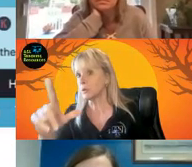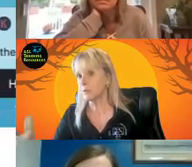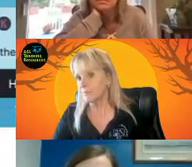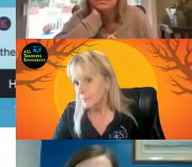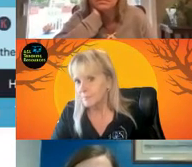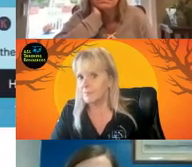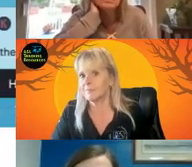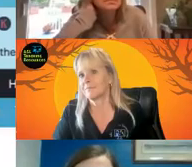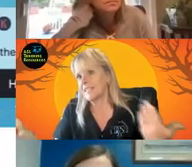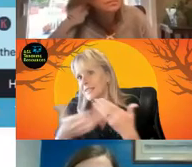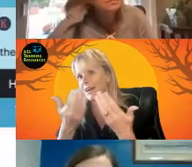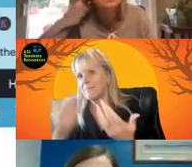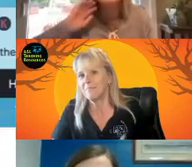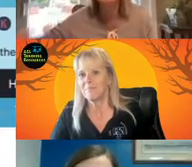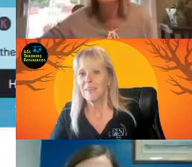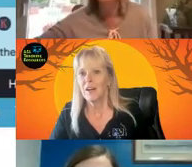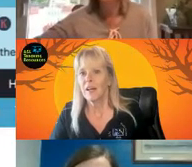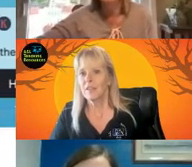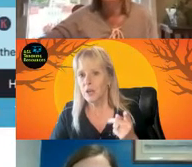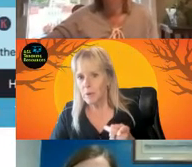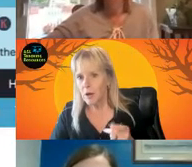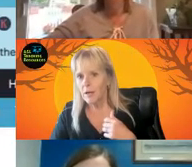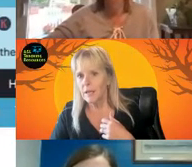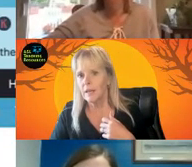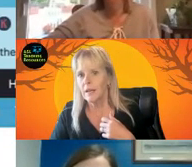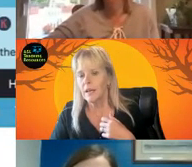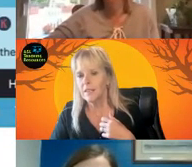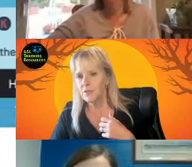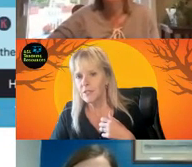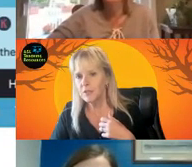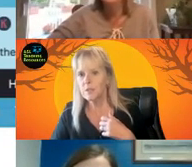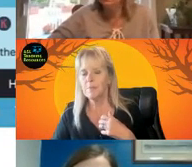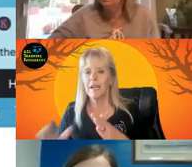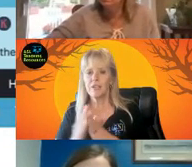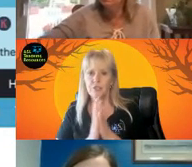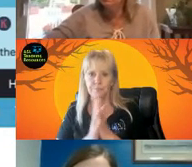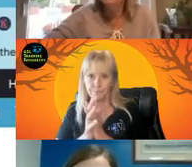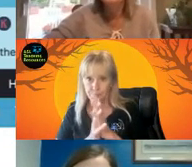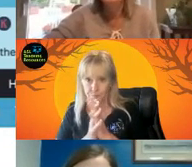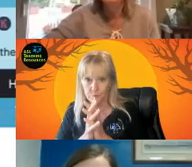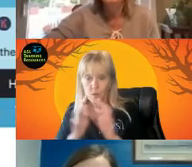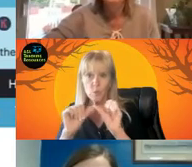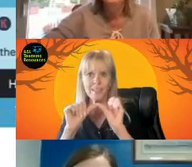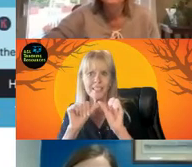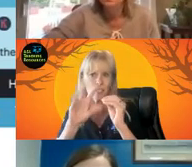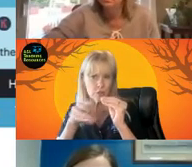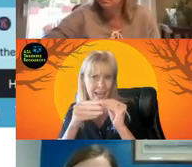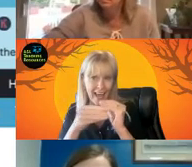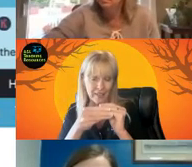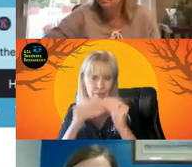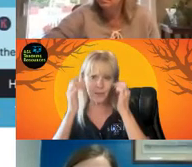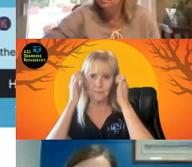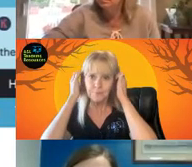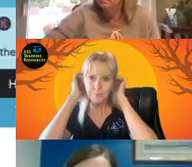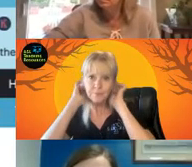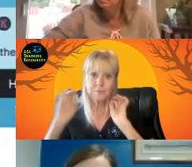free tools. Easy, right? There's our blog. This free tools page, we continue to